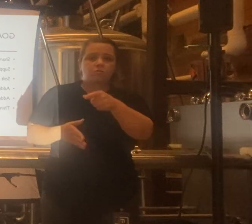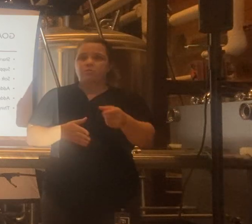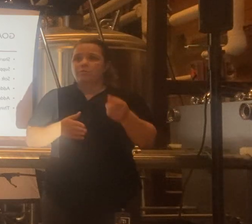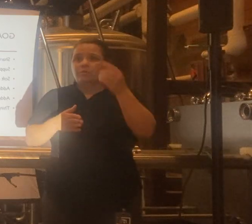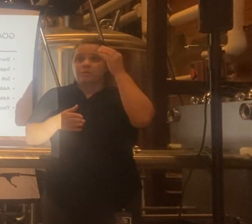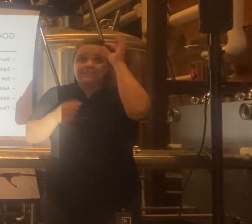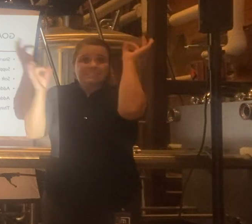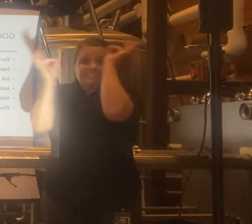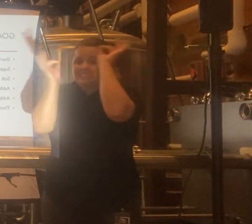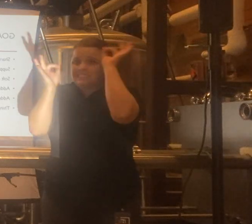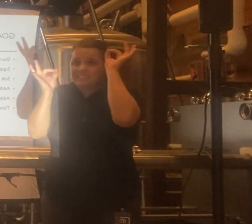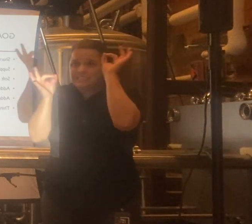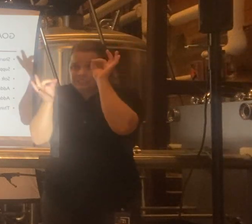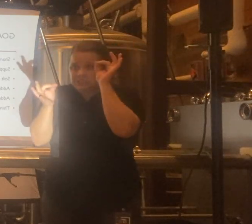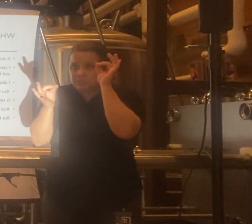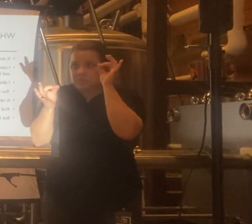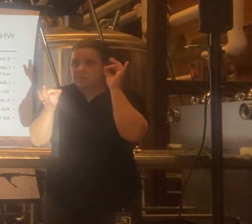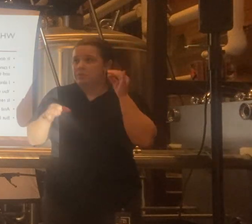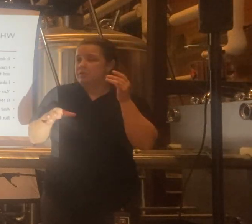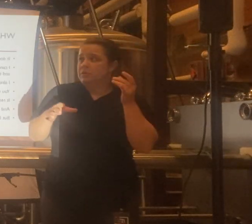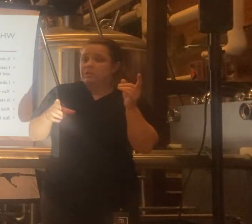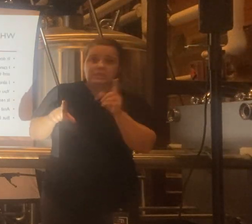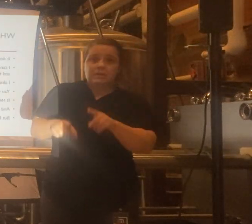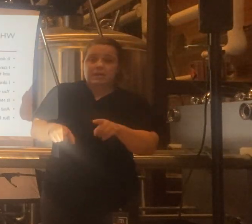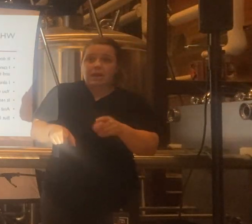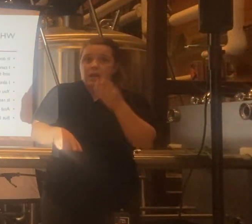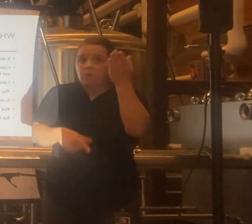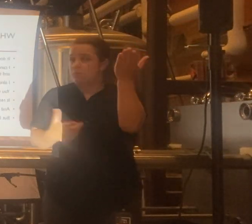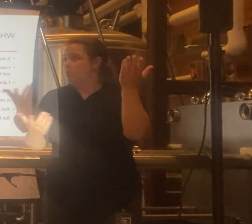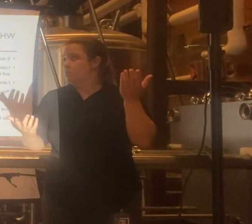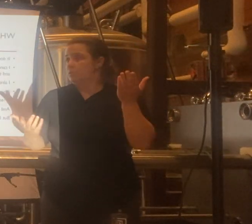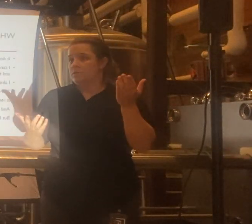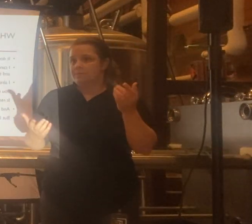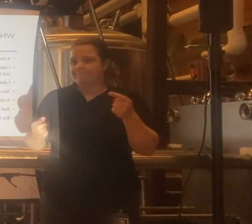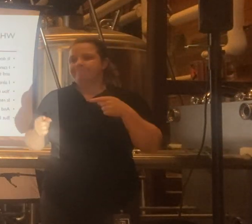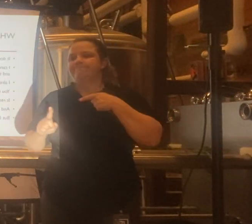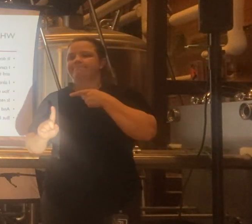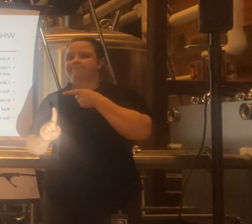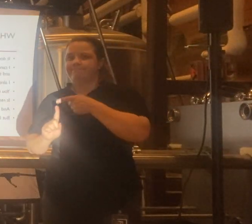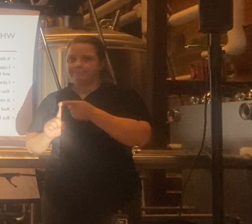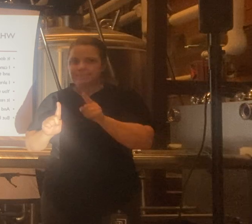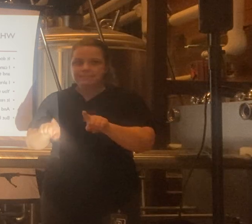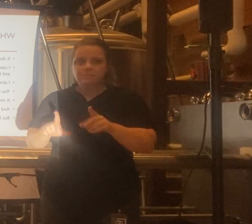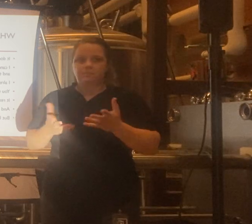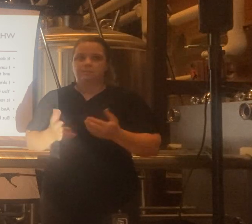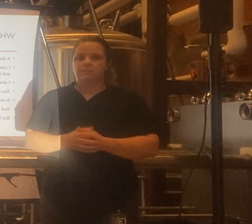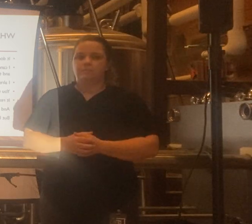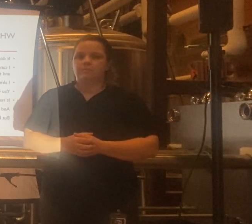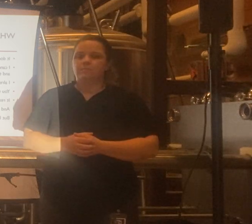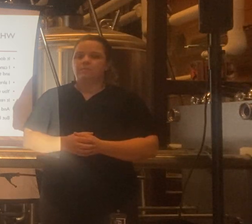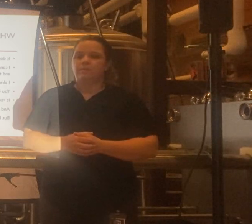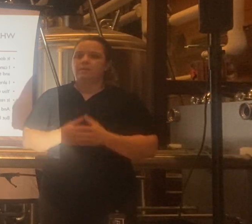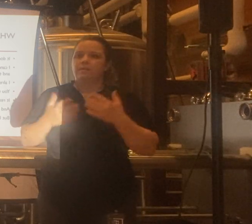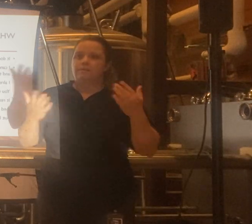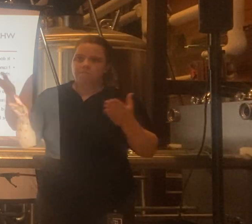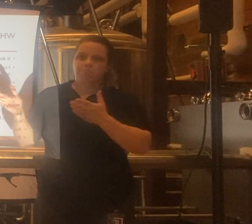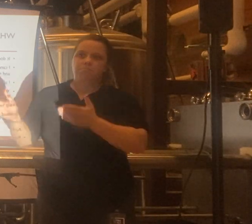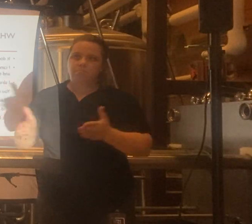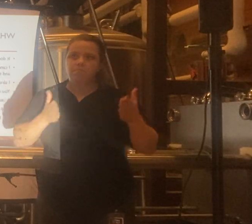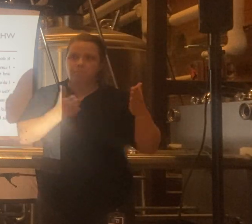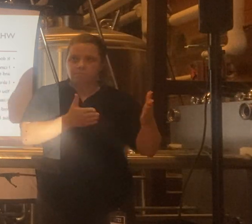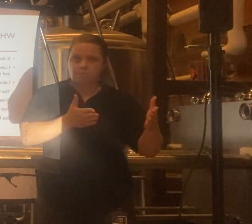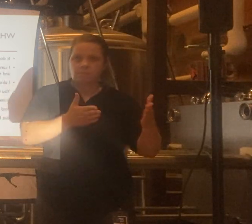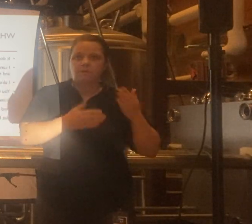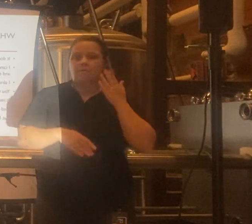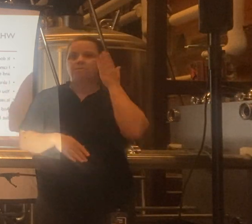going to happen until it happens. So the goal is to kind of let you know what I went through, and you can plan what you want to do from there. And, don't